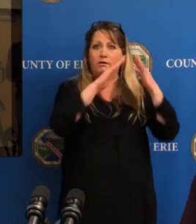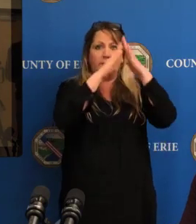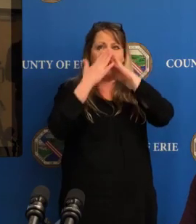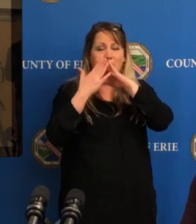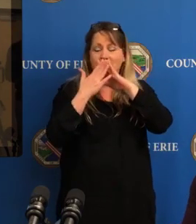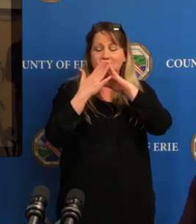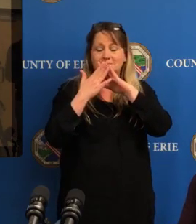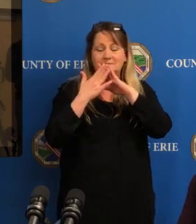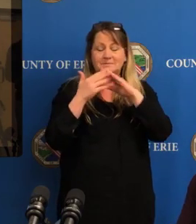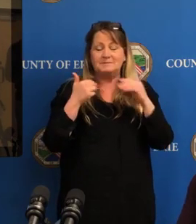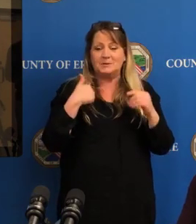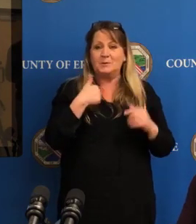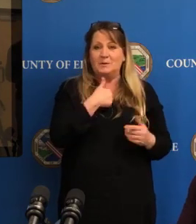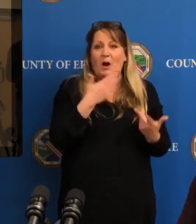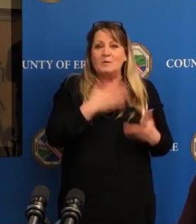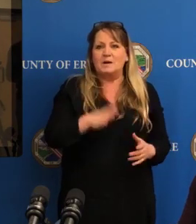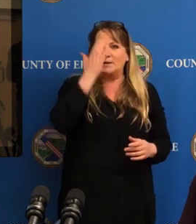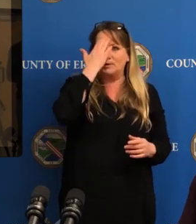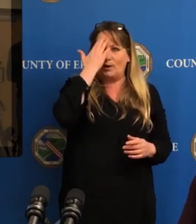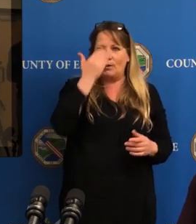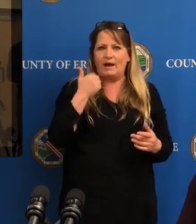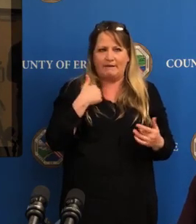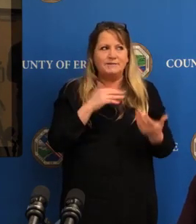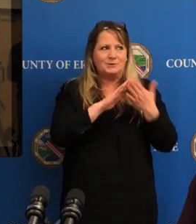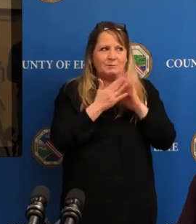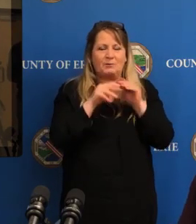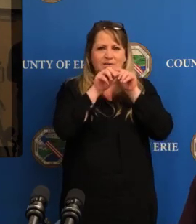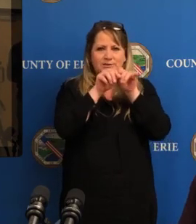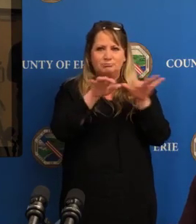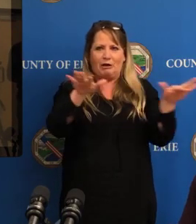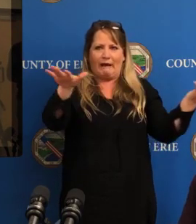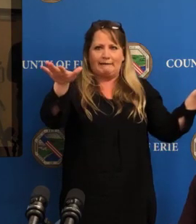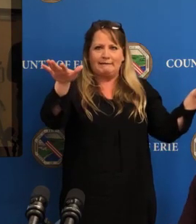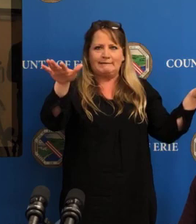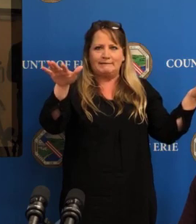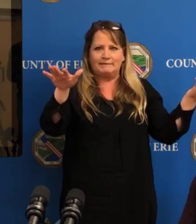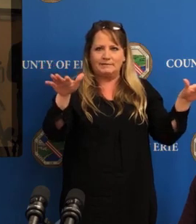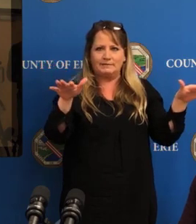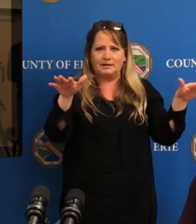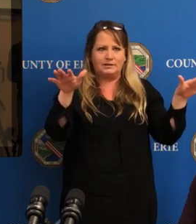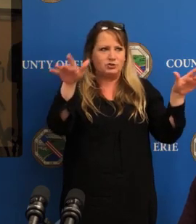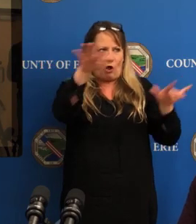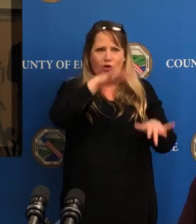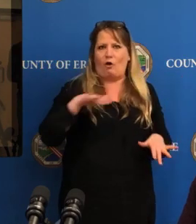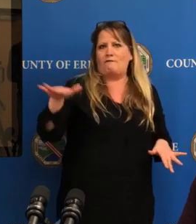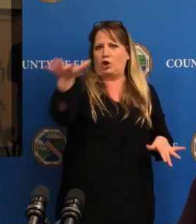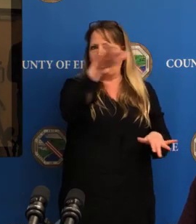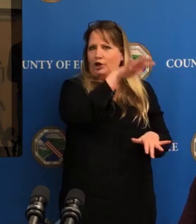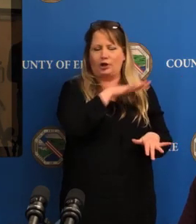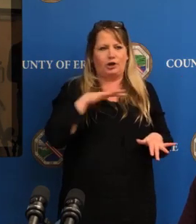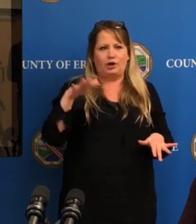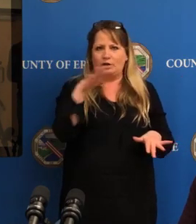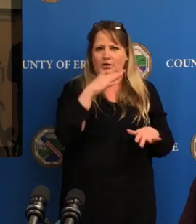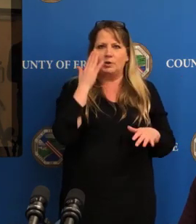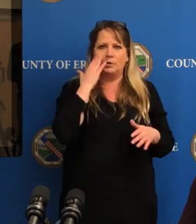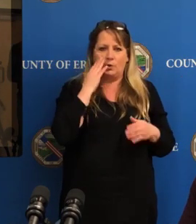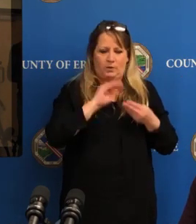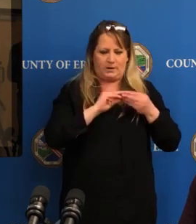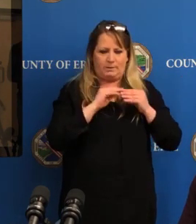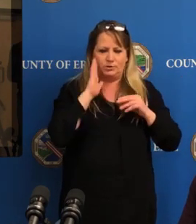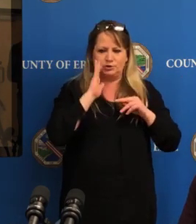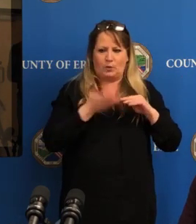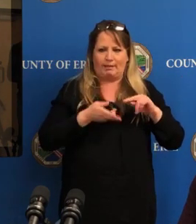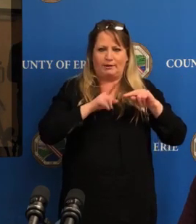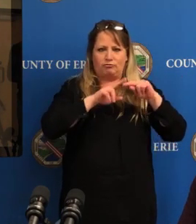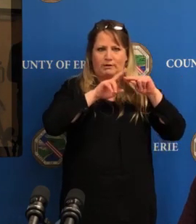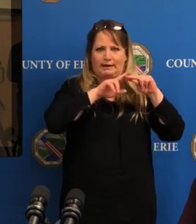that's why, we know that there is community spread. We know that this is prevalent in our community, and we know that the numbers are going to get higher.